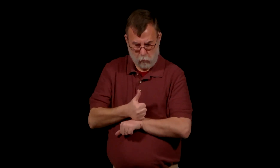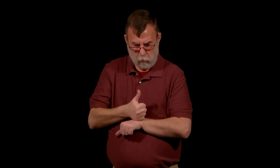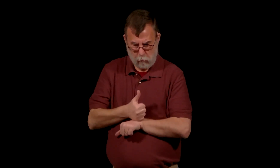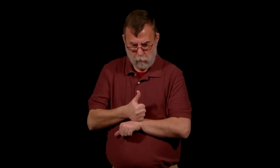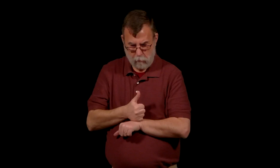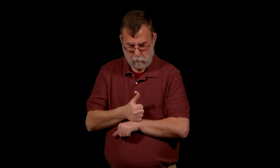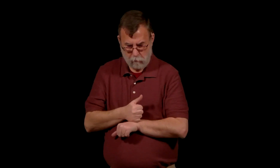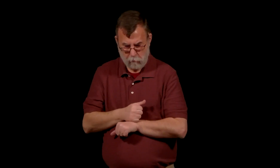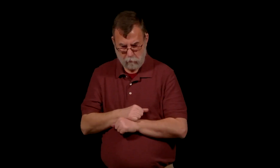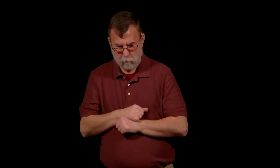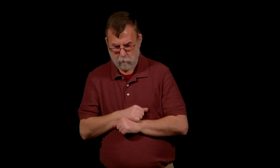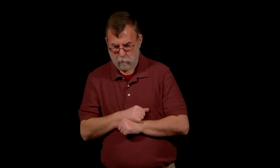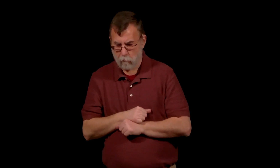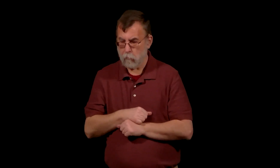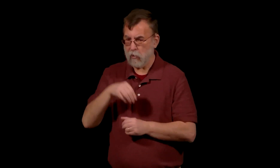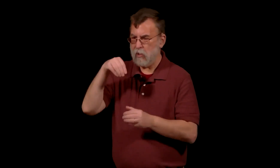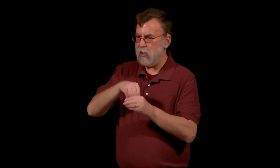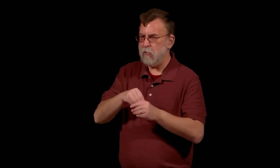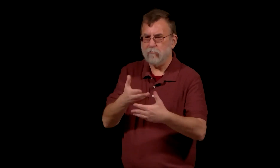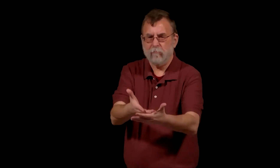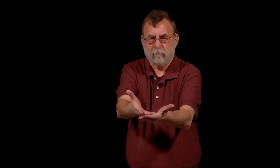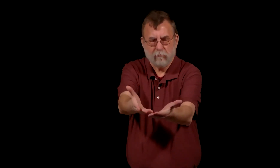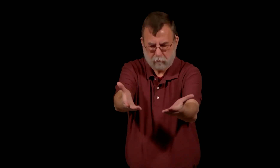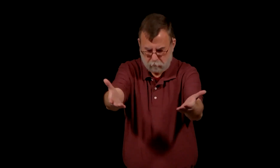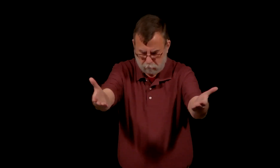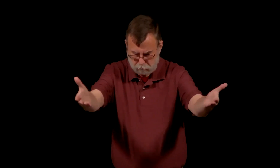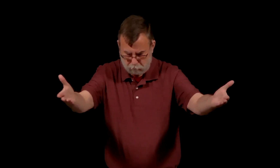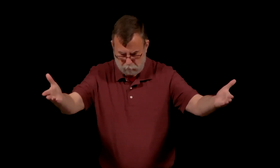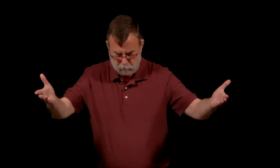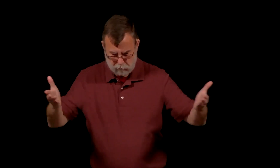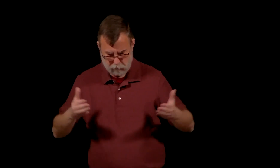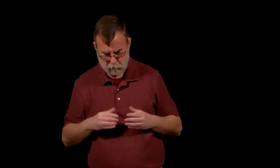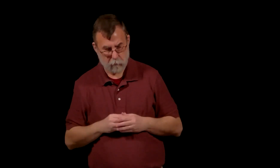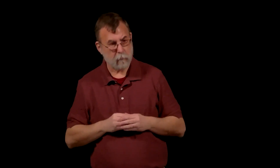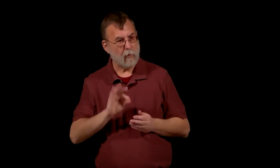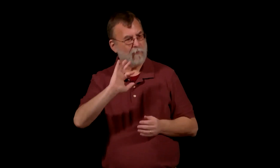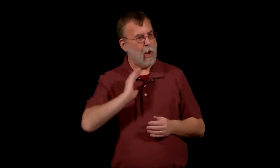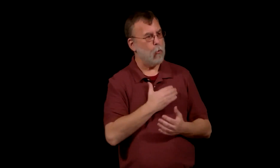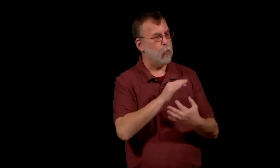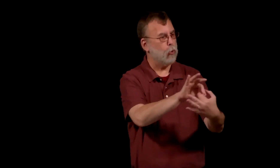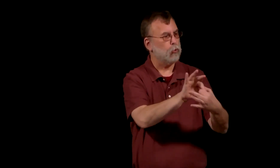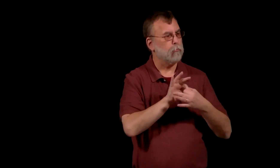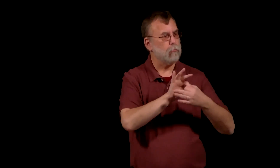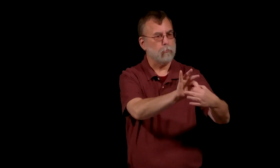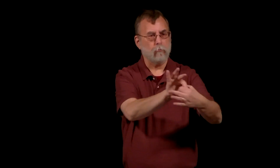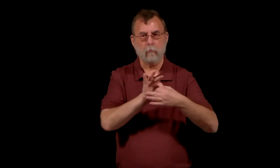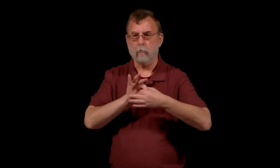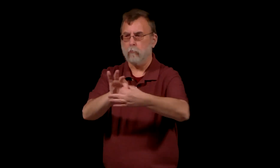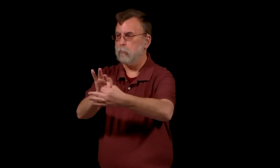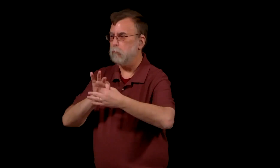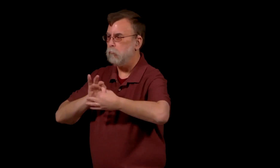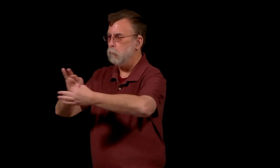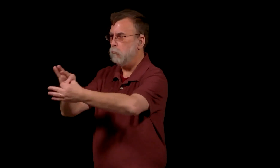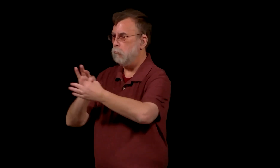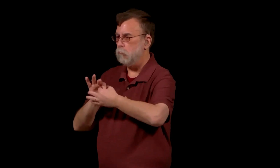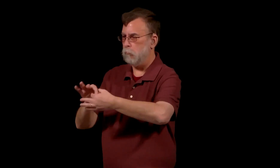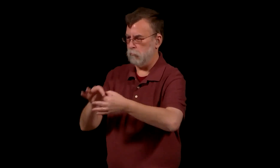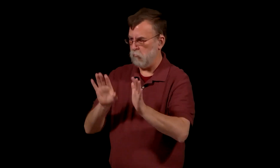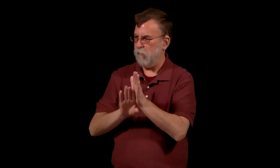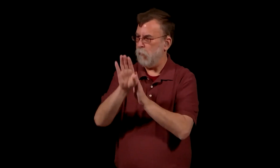And we can have our spiritual faith and spread that. Those relationships